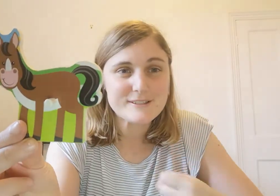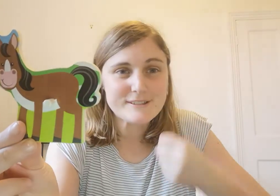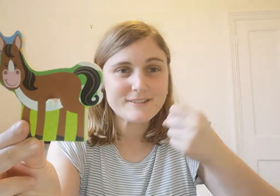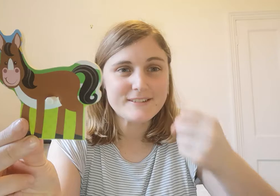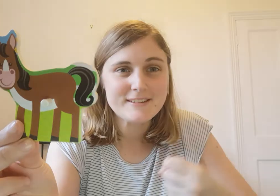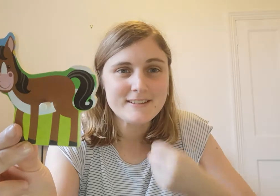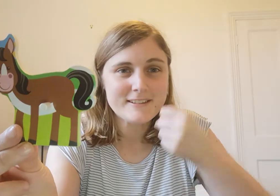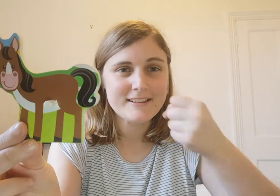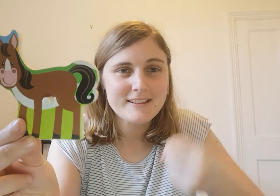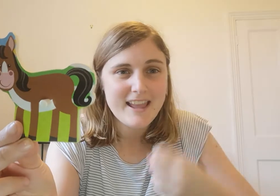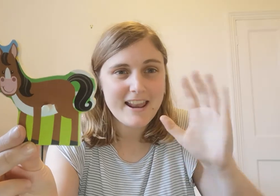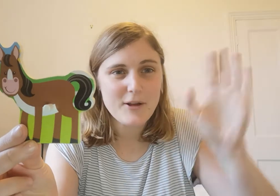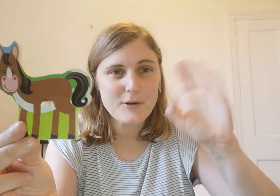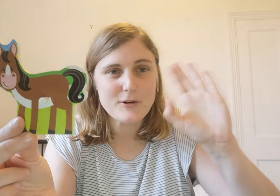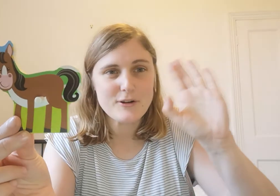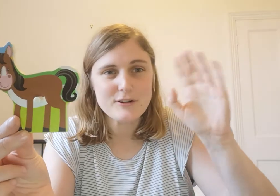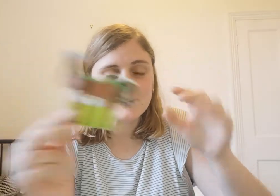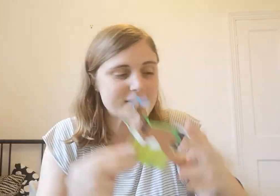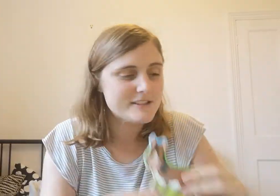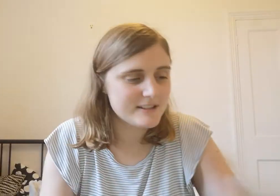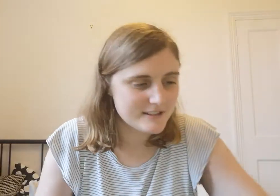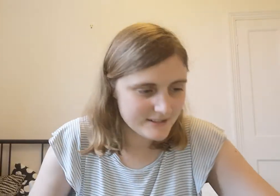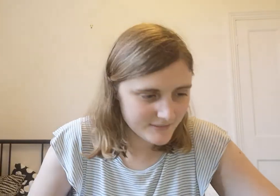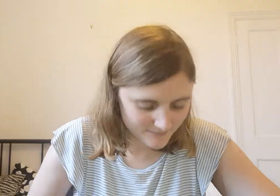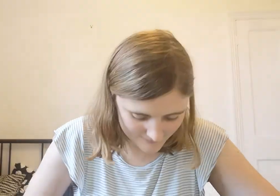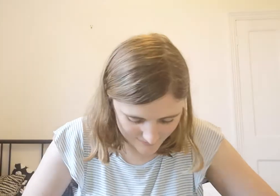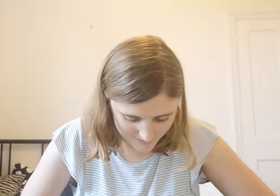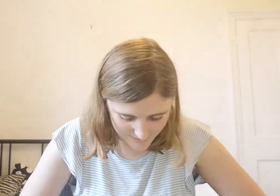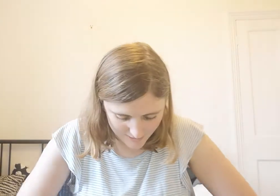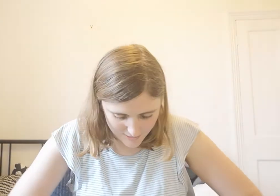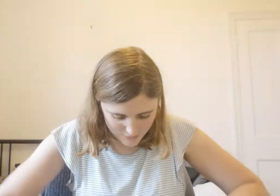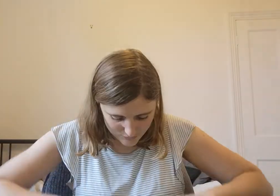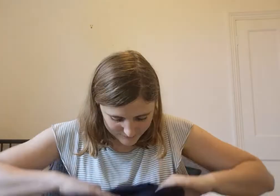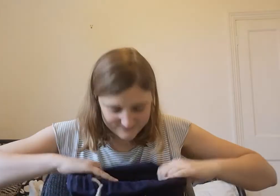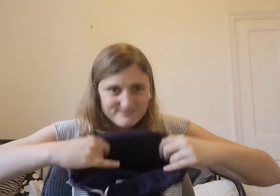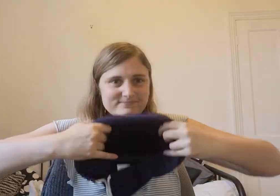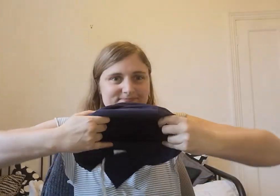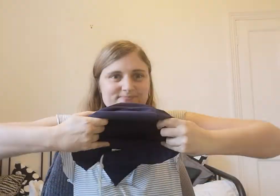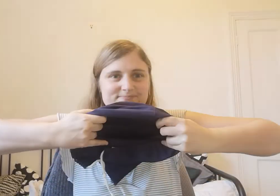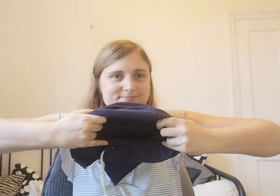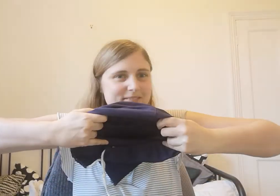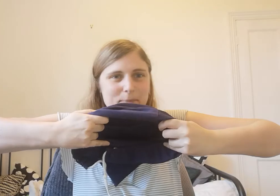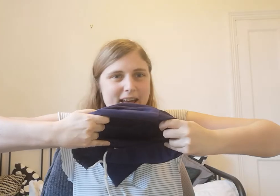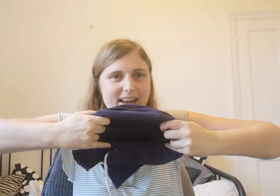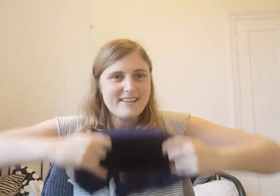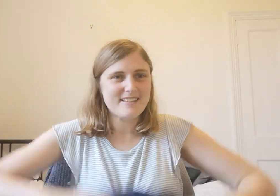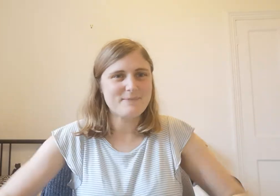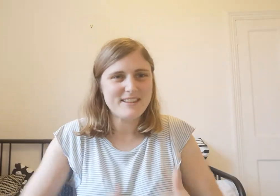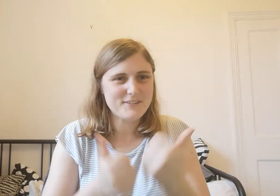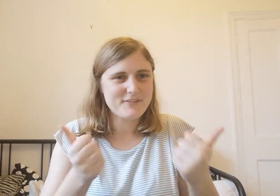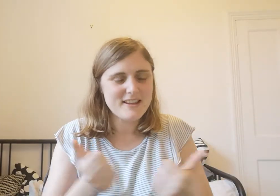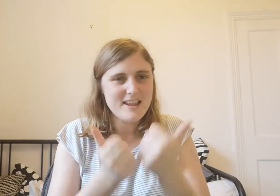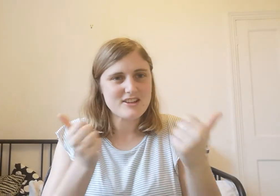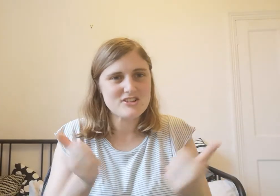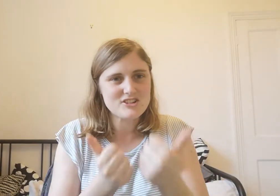Horse. Hello, horse. Oh, bag is